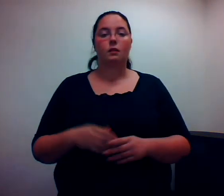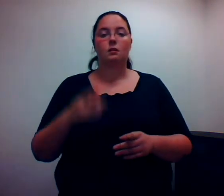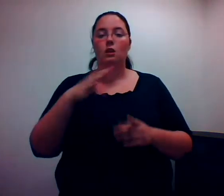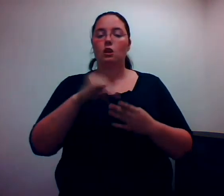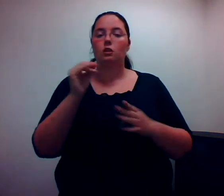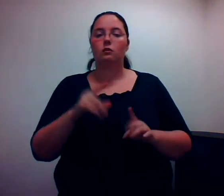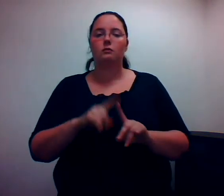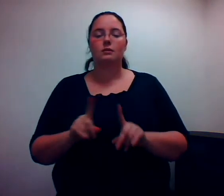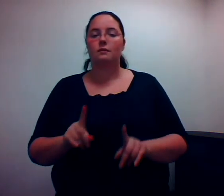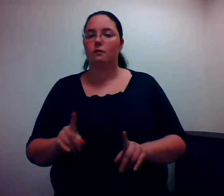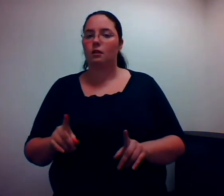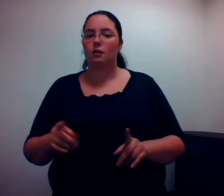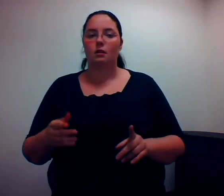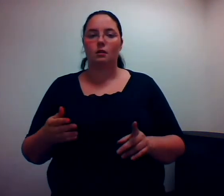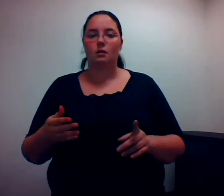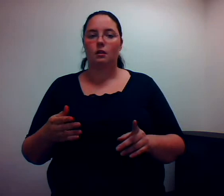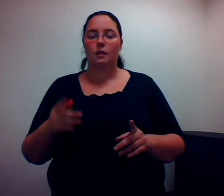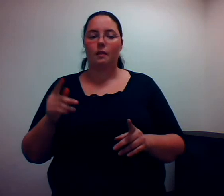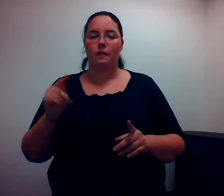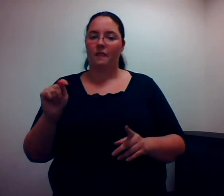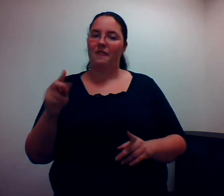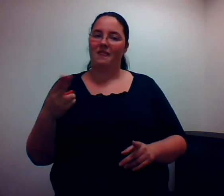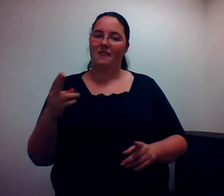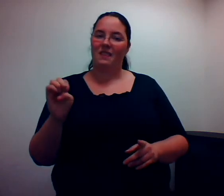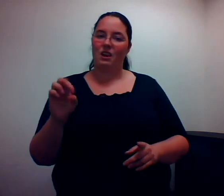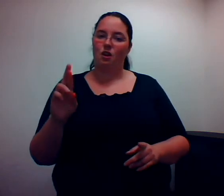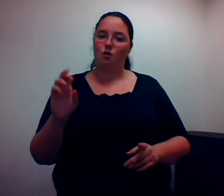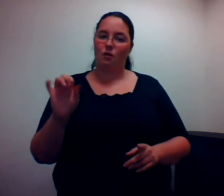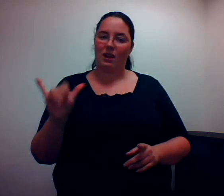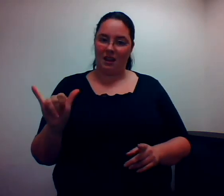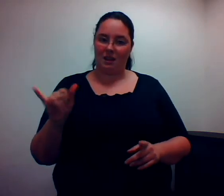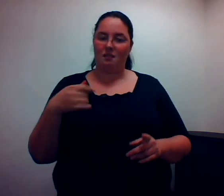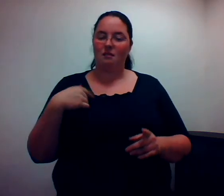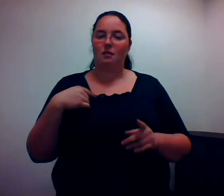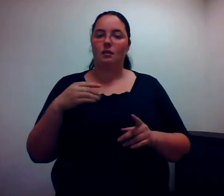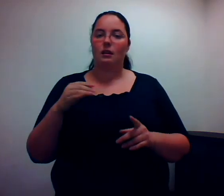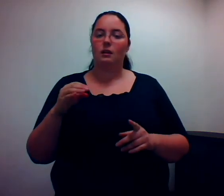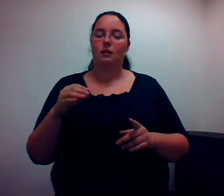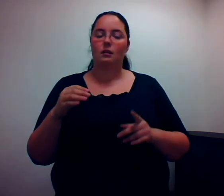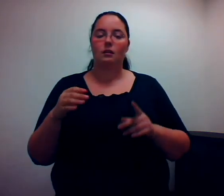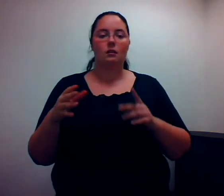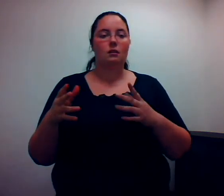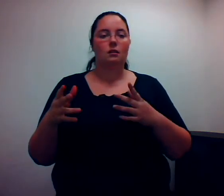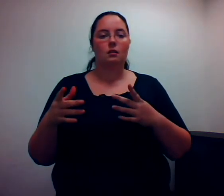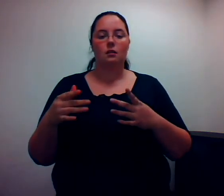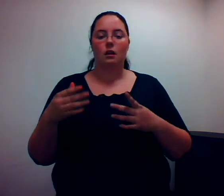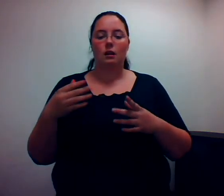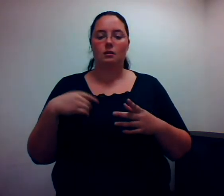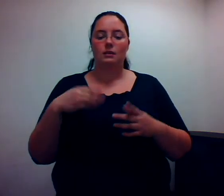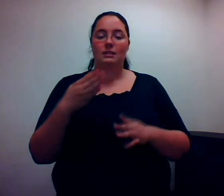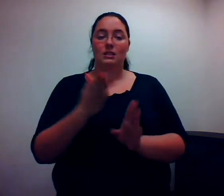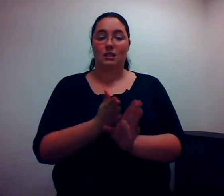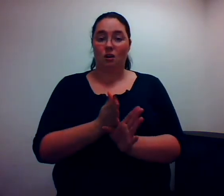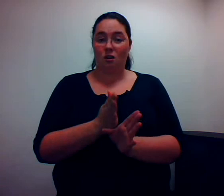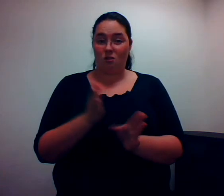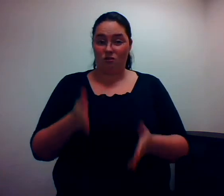more in depth about the theory, Erickson's theory. They learned how psychologists write, how psychologists think.